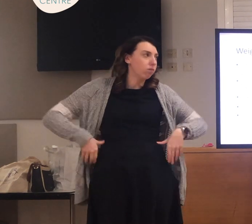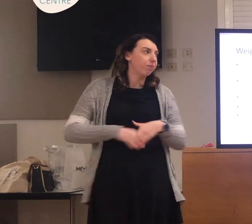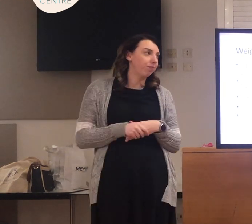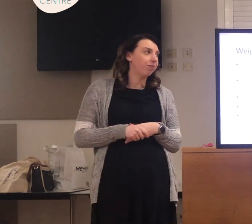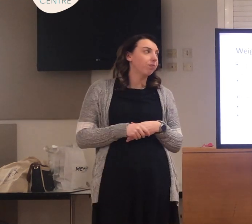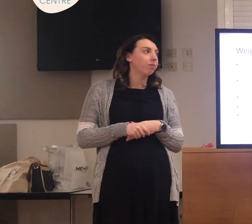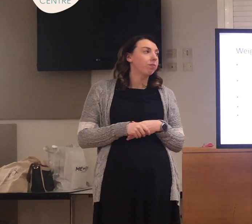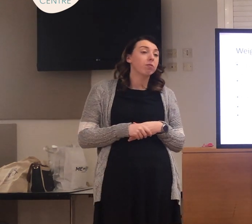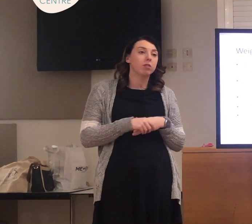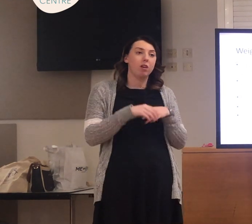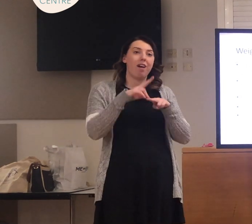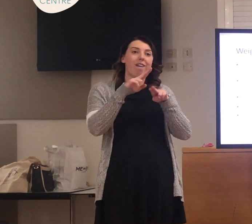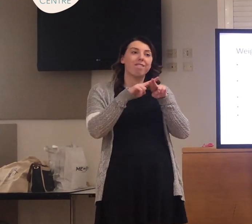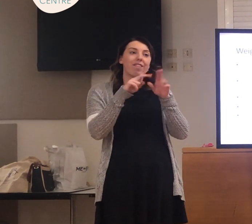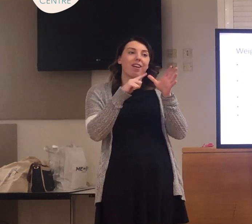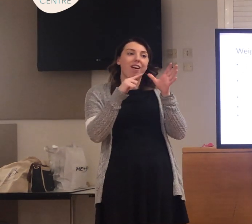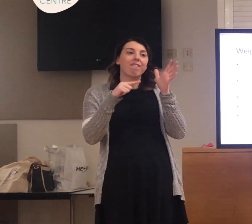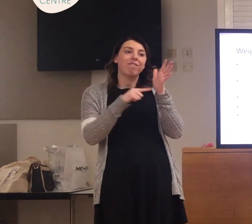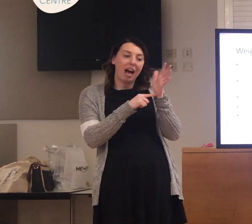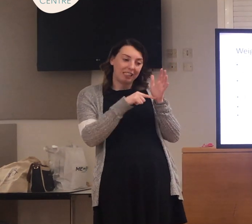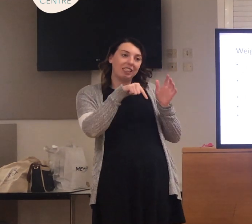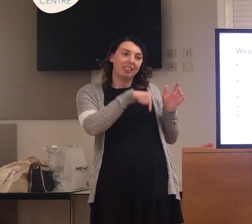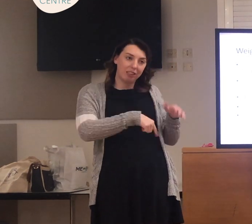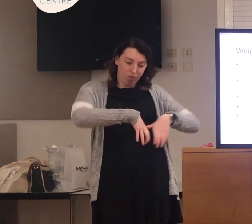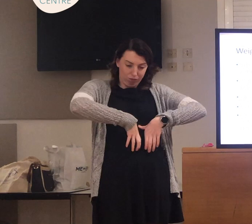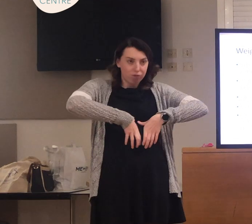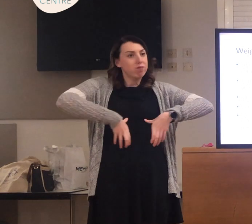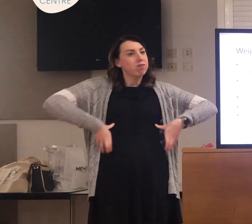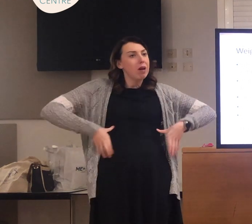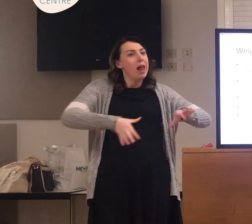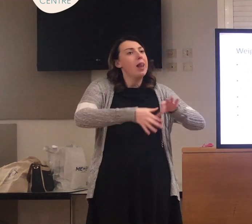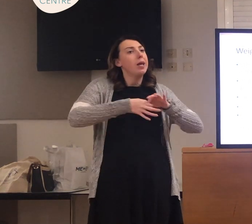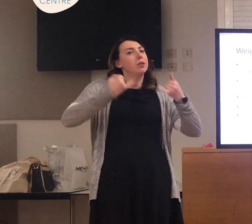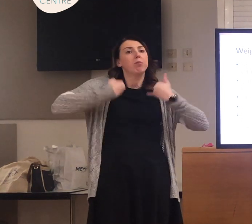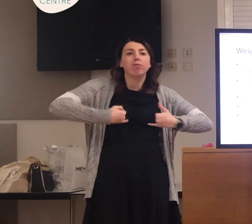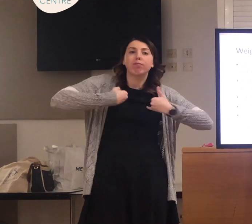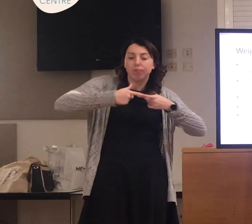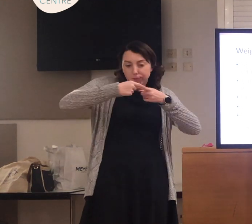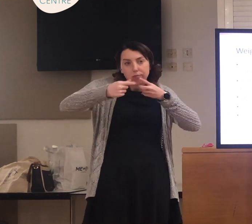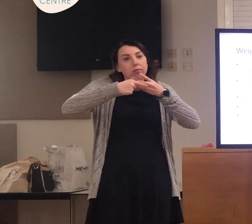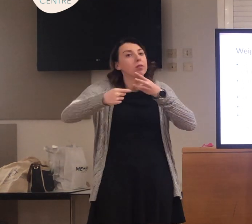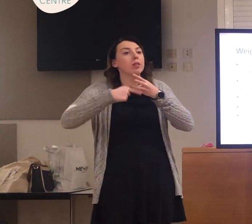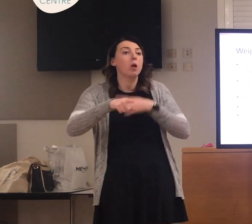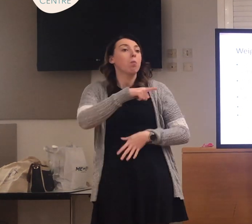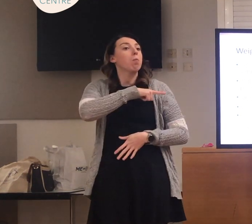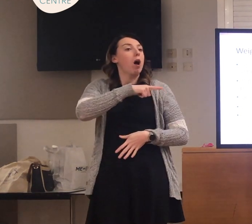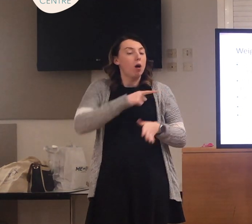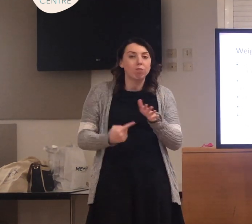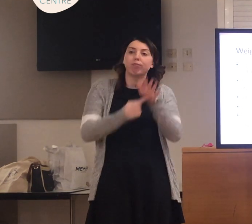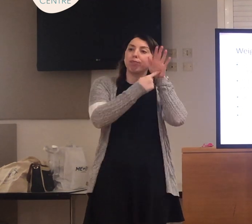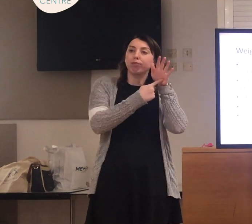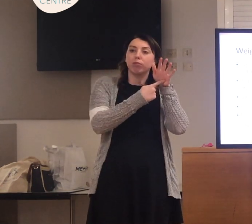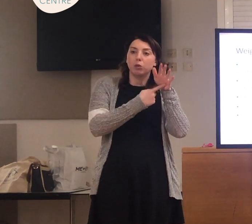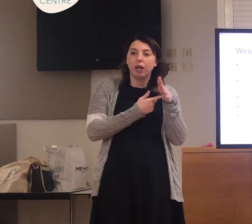It's the type of fat that is linked with other sorts of disease. That's why we have to really try